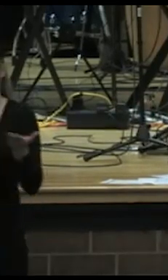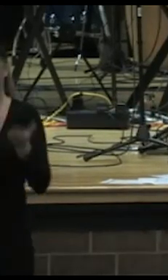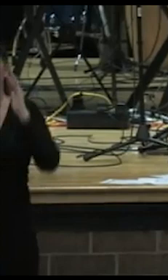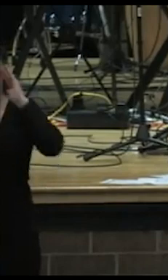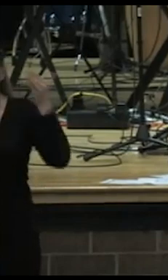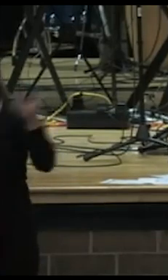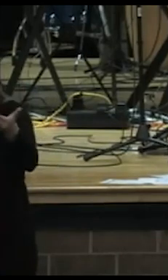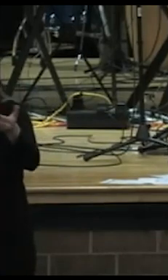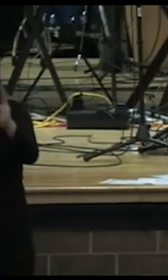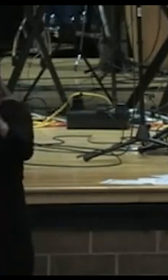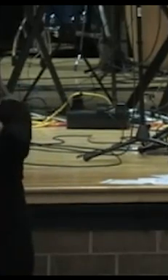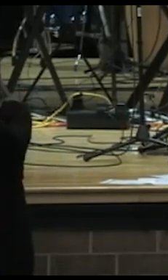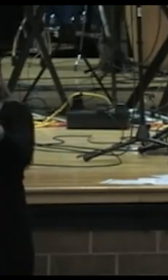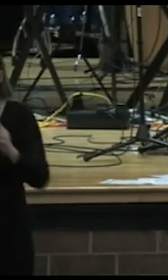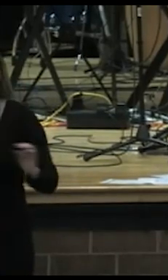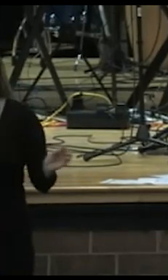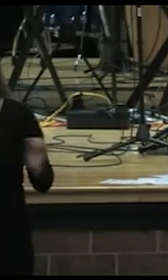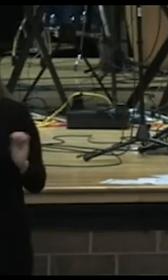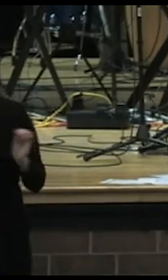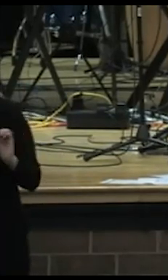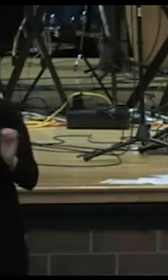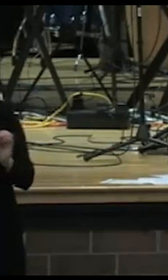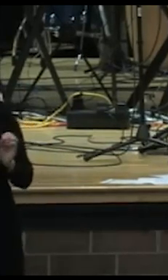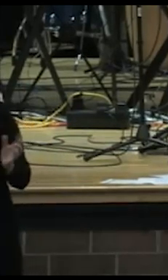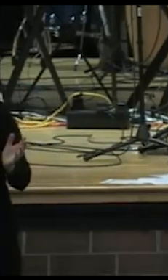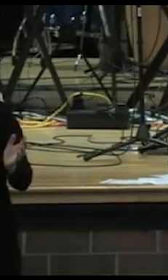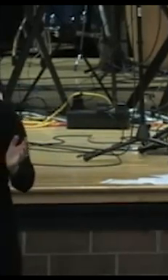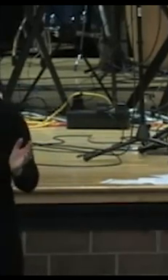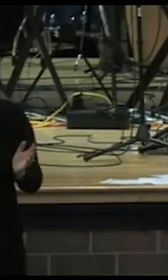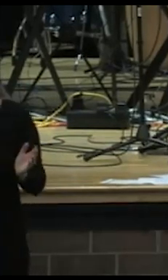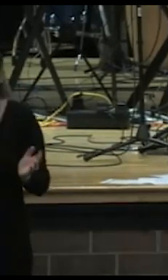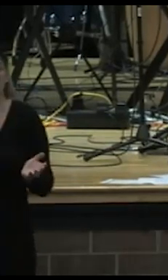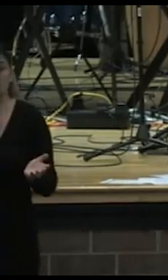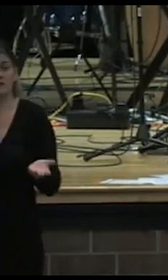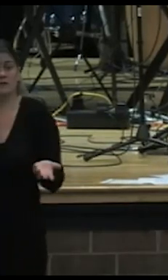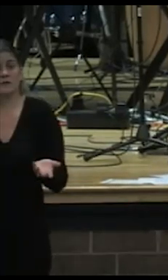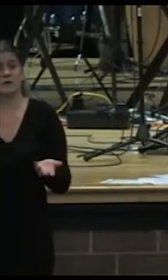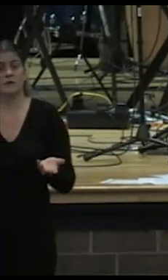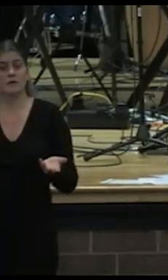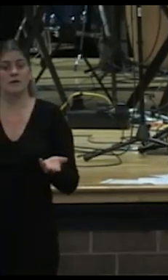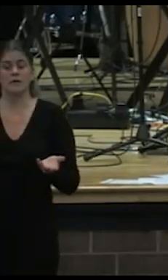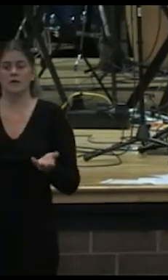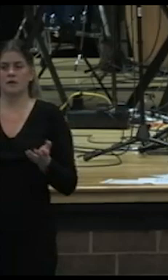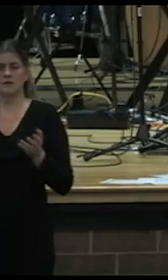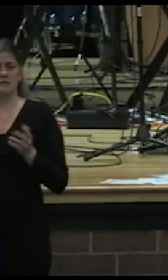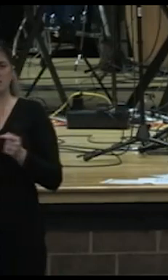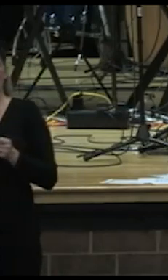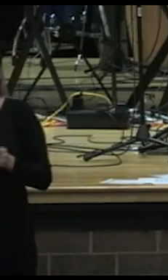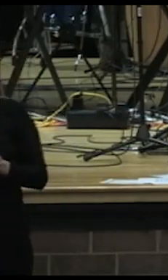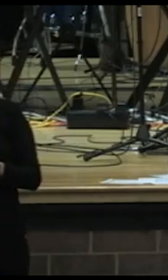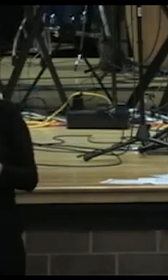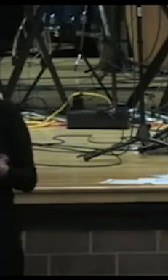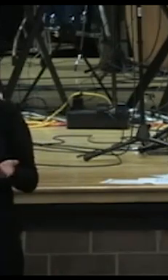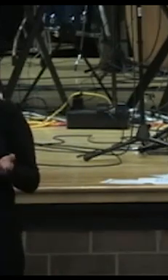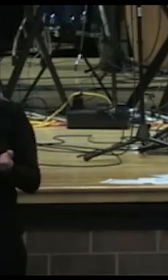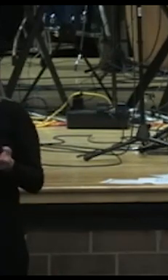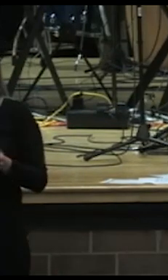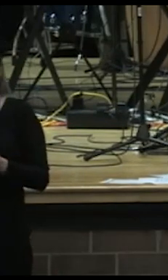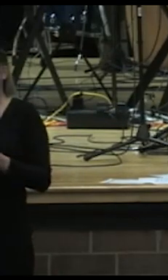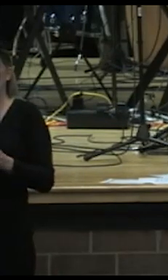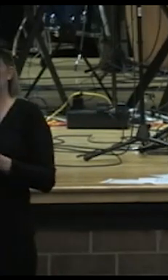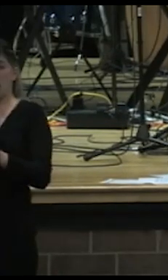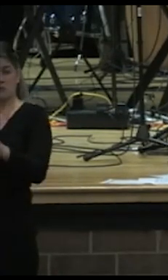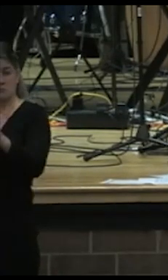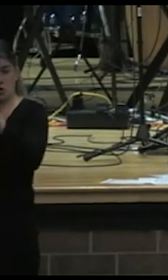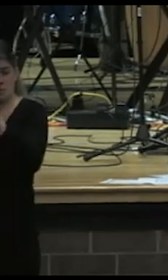any high ideals. They don't get the word of God for their lives. They don't get the purpose of God for